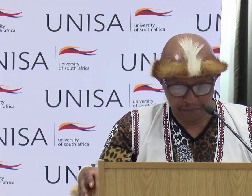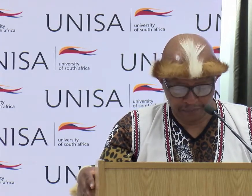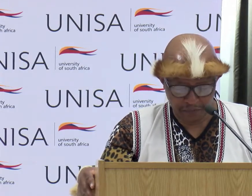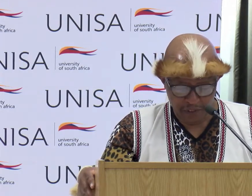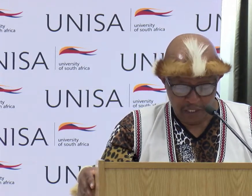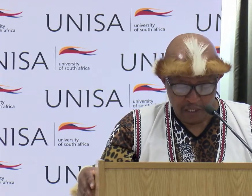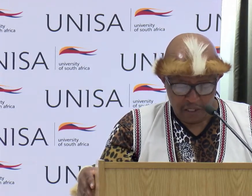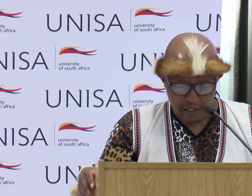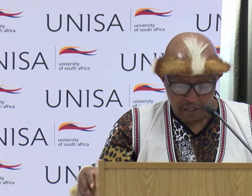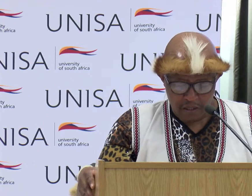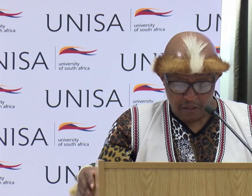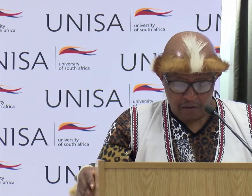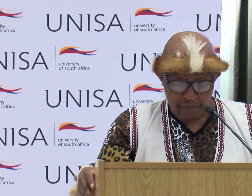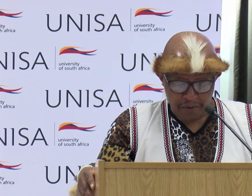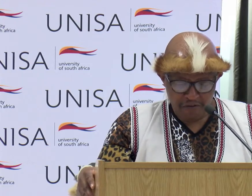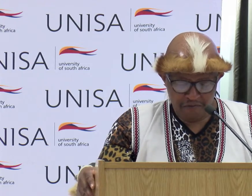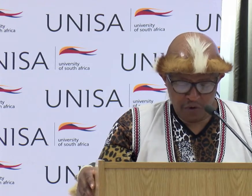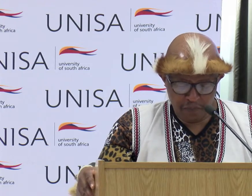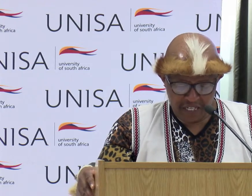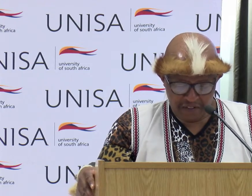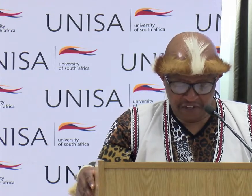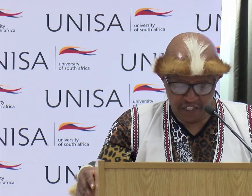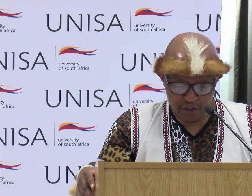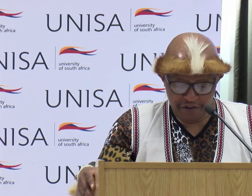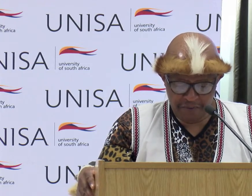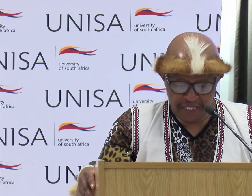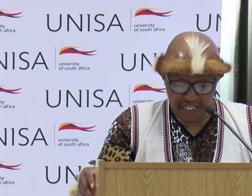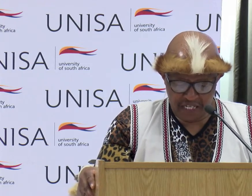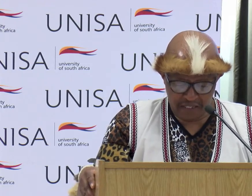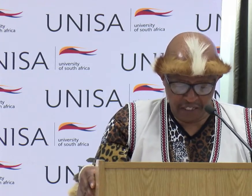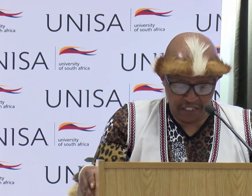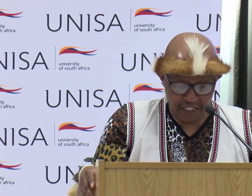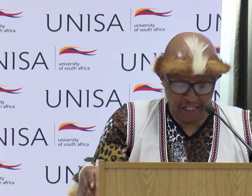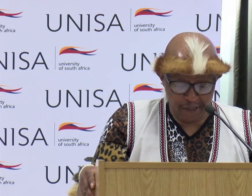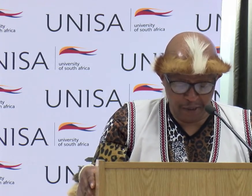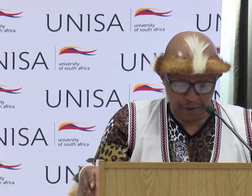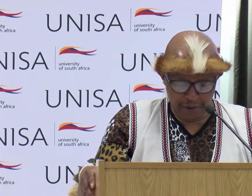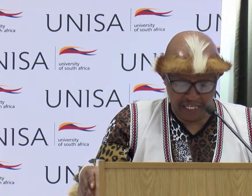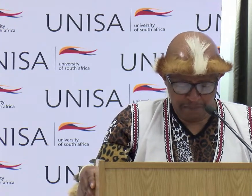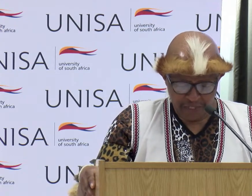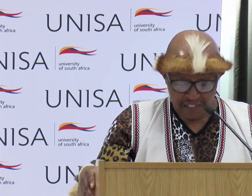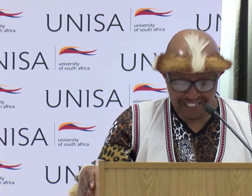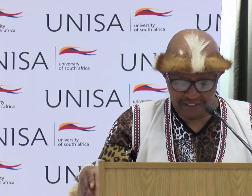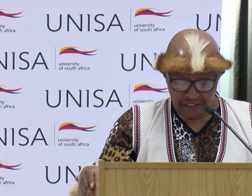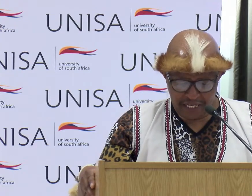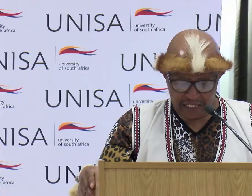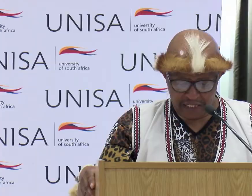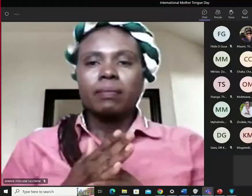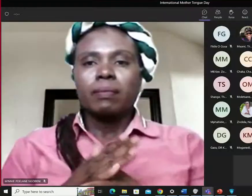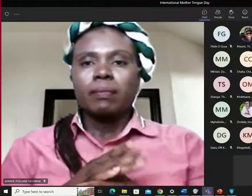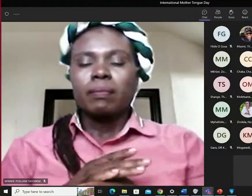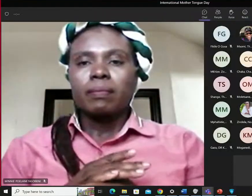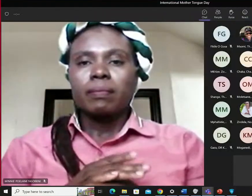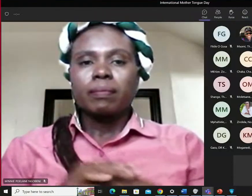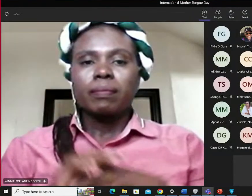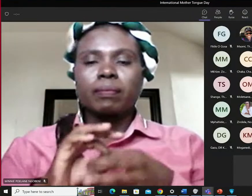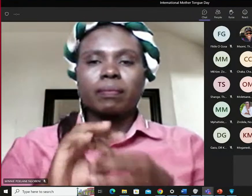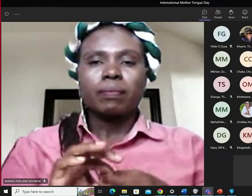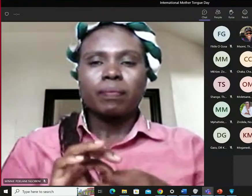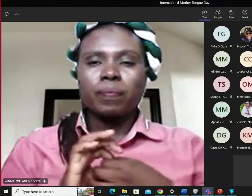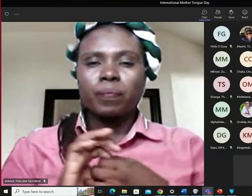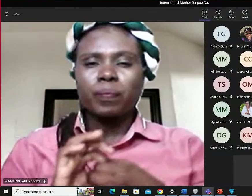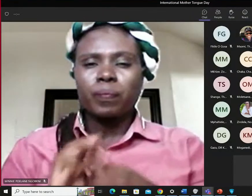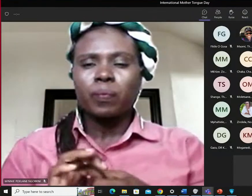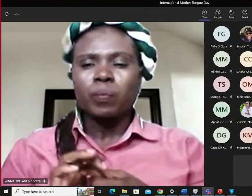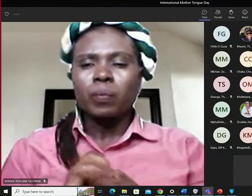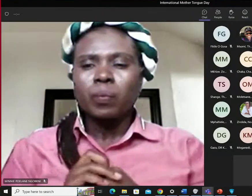Thank you. Prof. Moropa's fields of specialization include translation studies, focusing